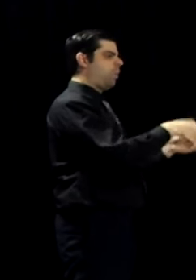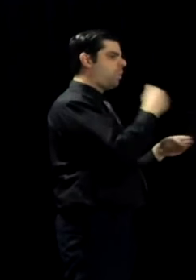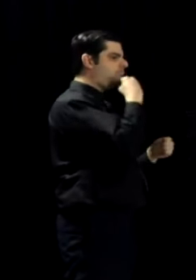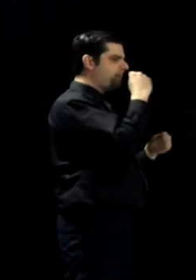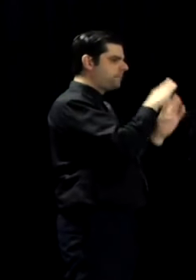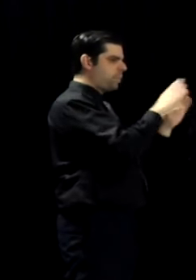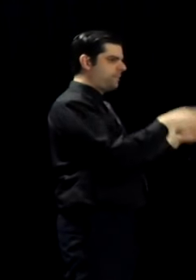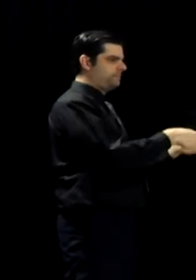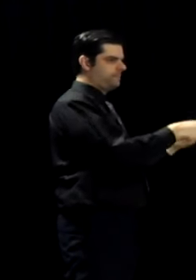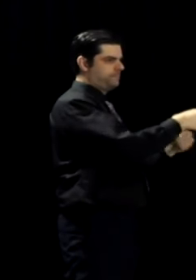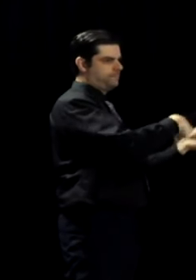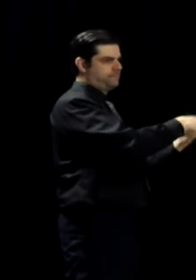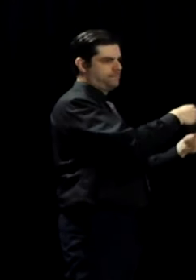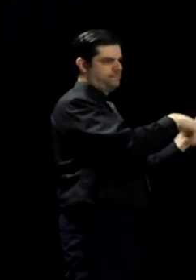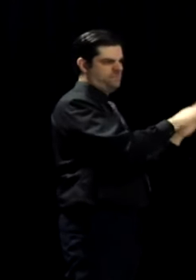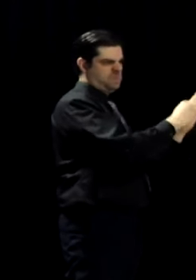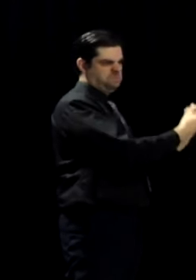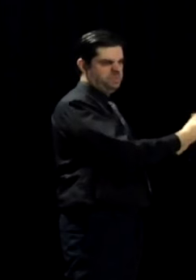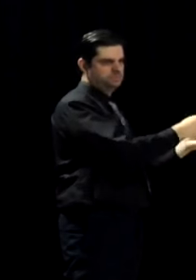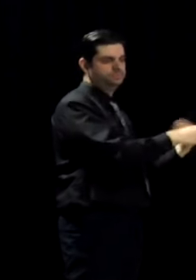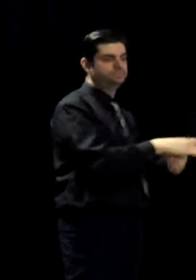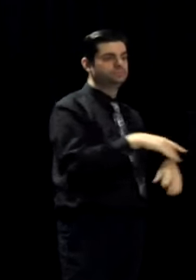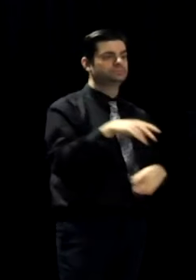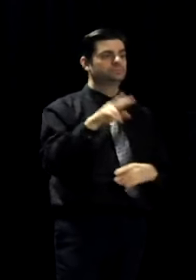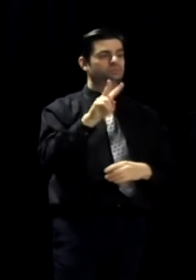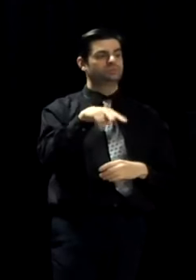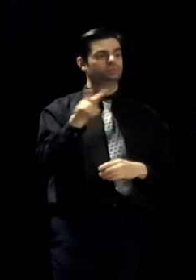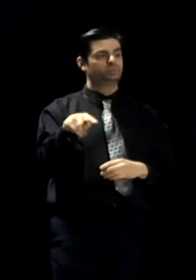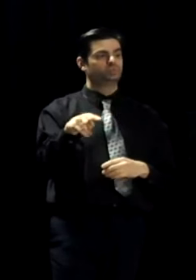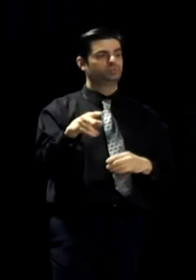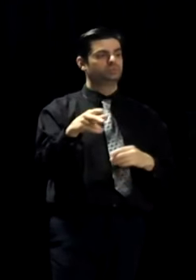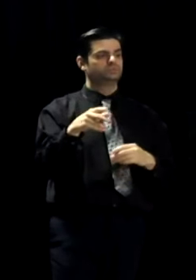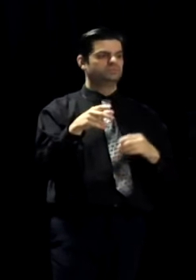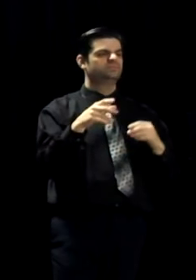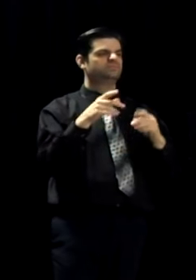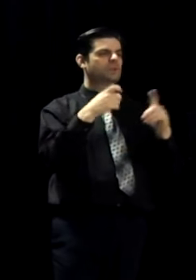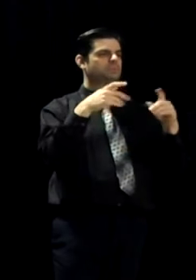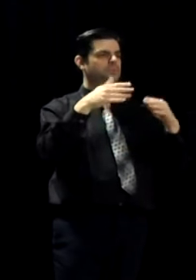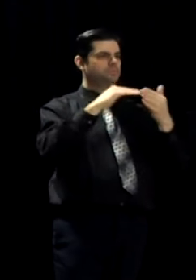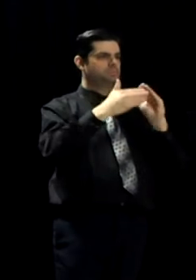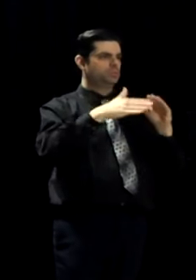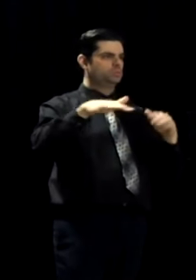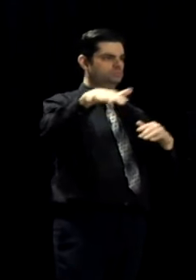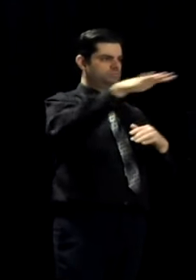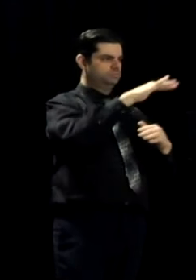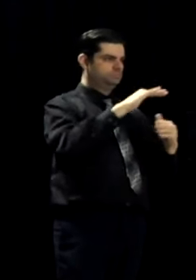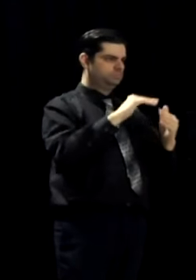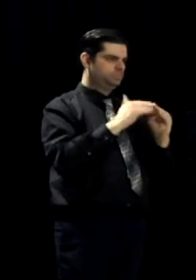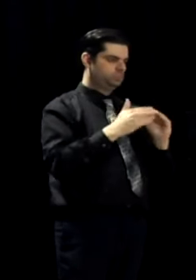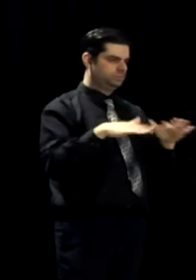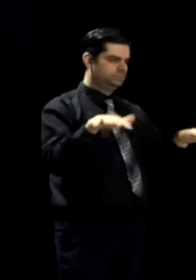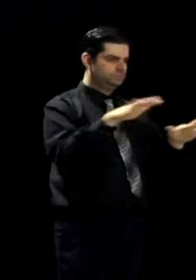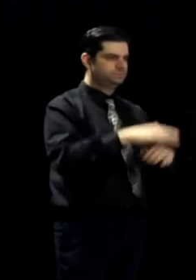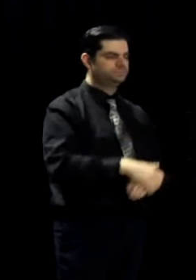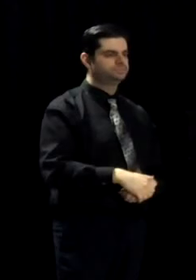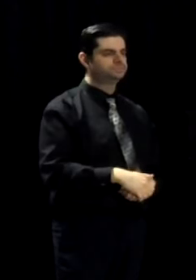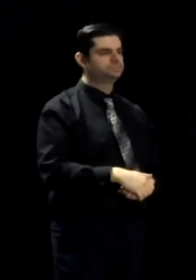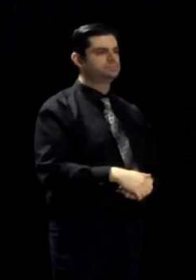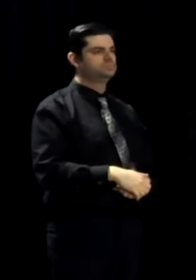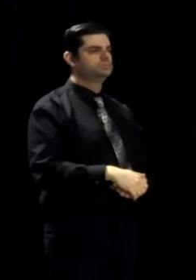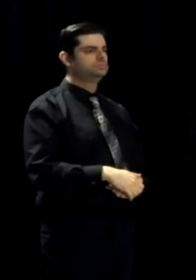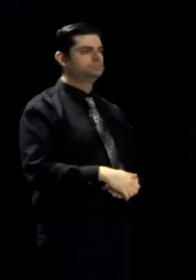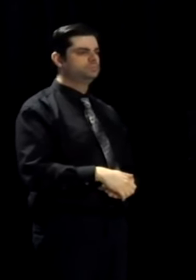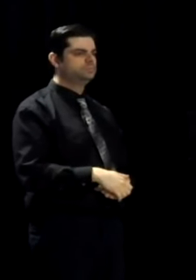community spread. Do you have any numbers with the Walmart testing site? Obviously, you guys have